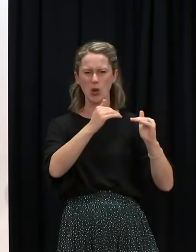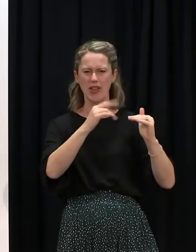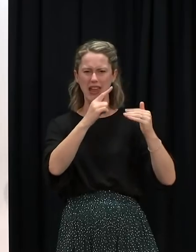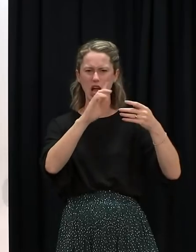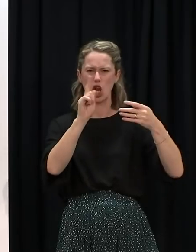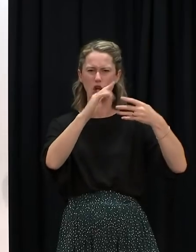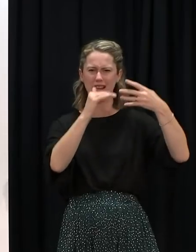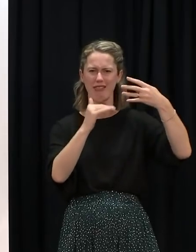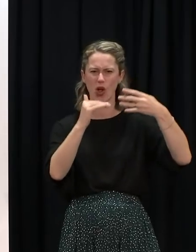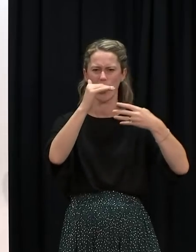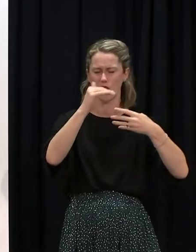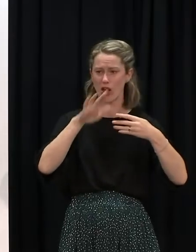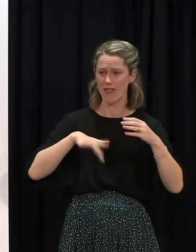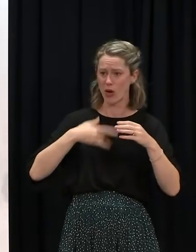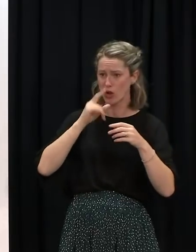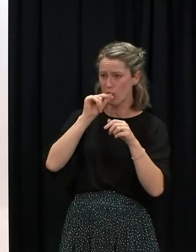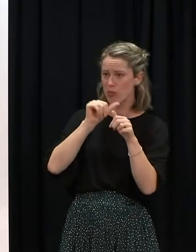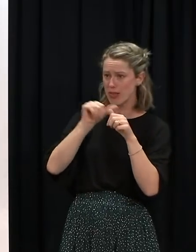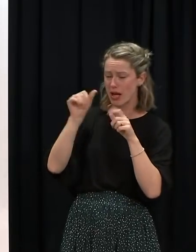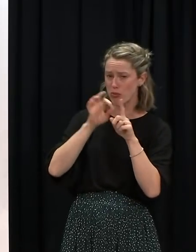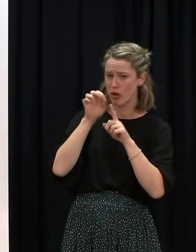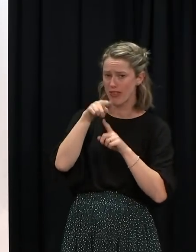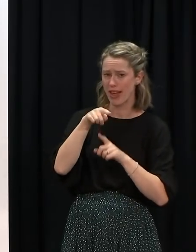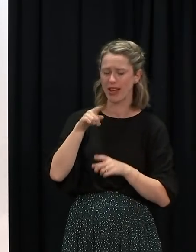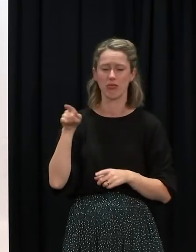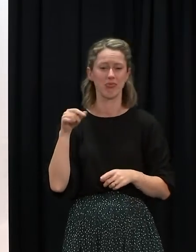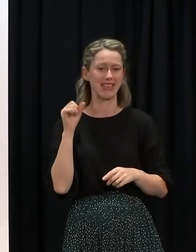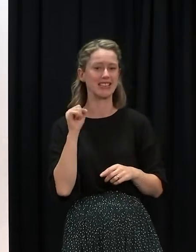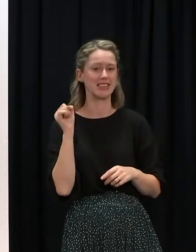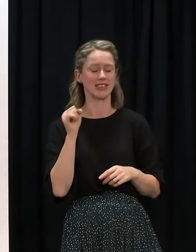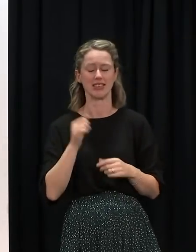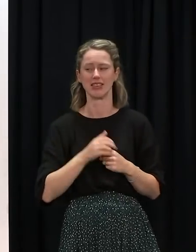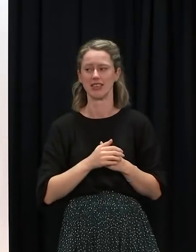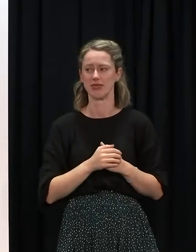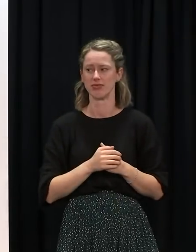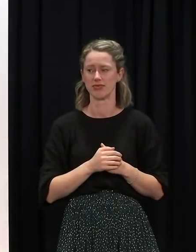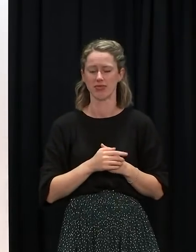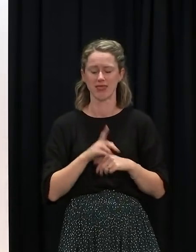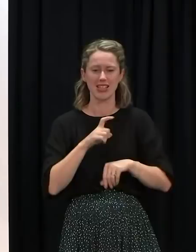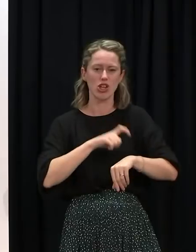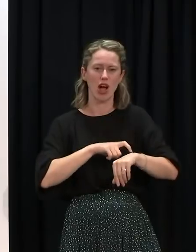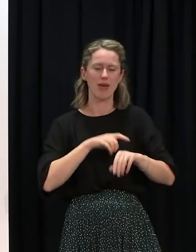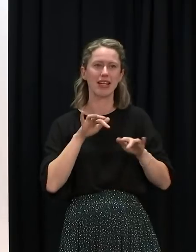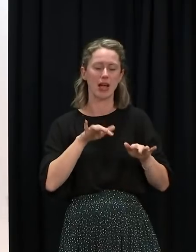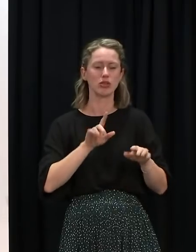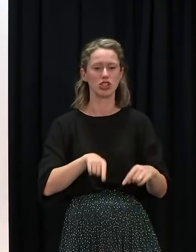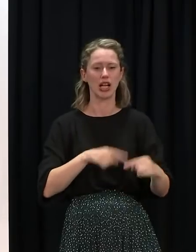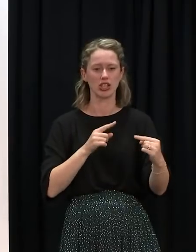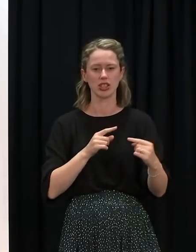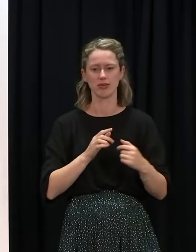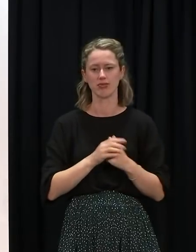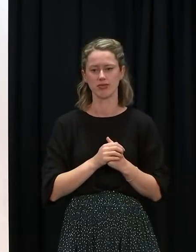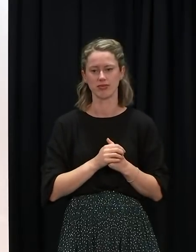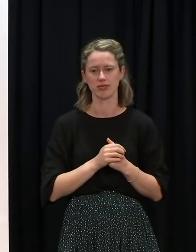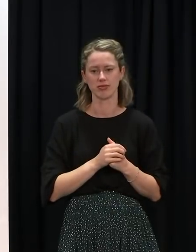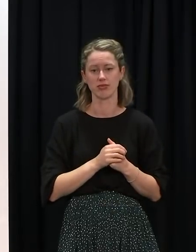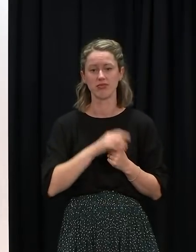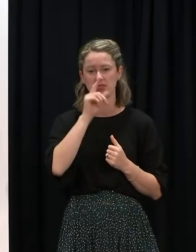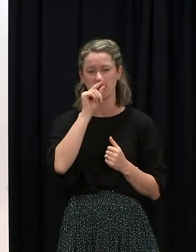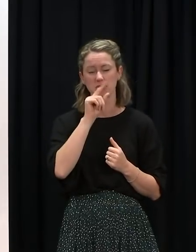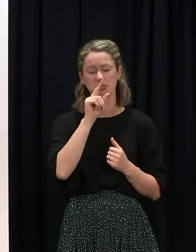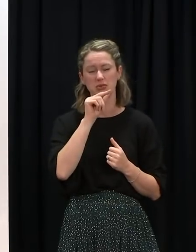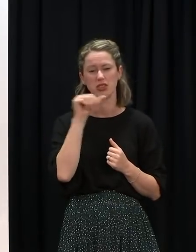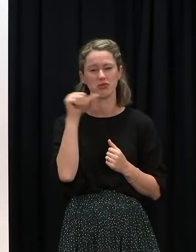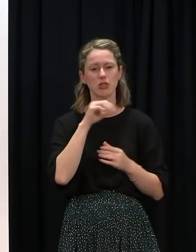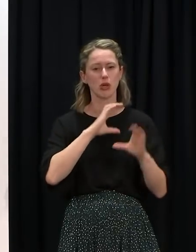better? Undoubtedly, yes. And I think that timing there was a challenge. But yes, undoubtedly, I think we probably